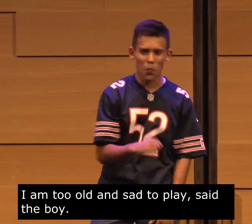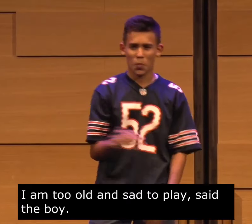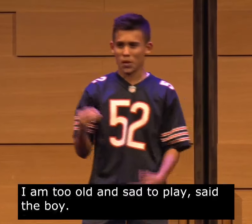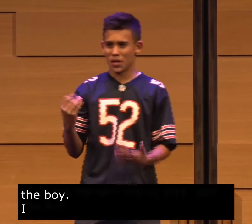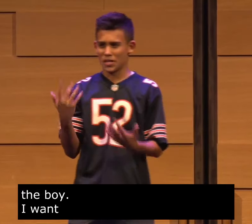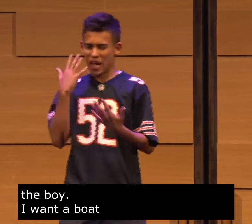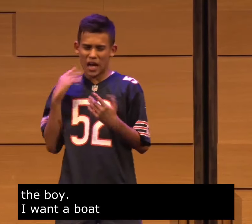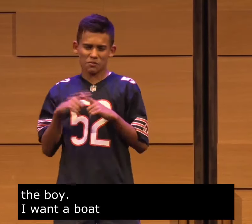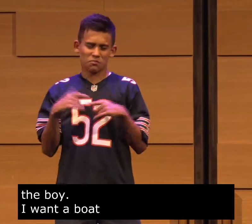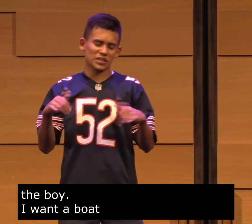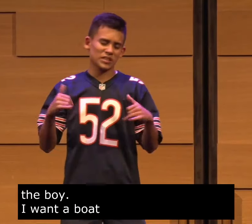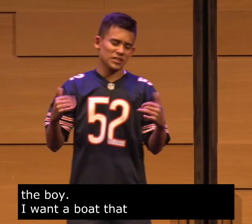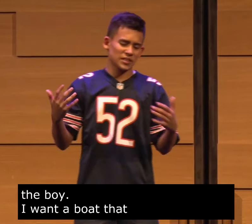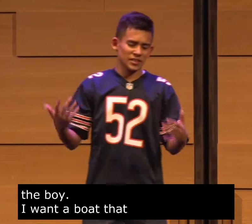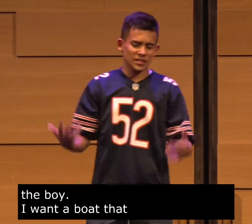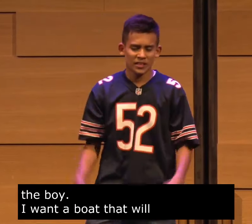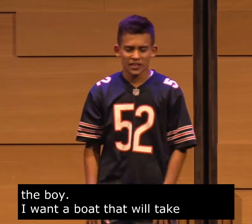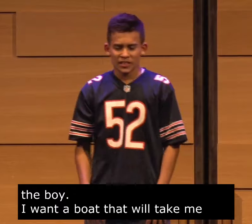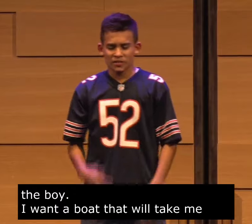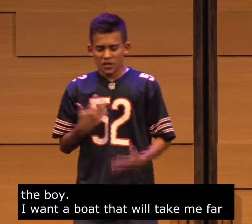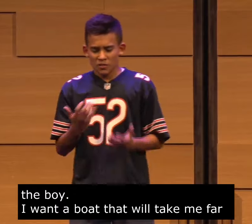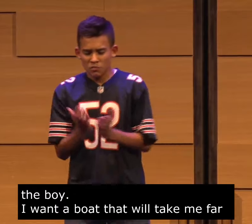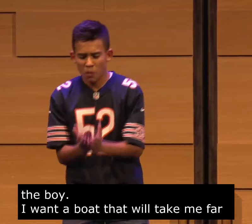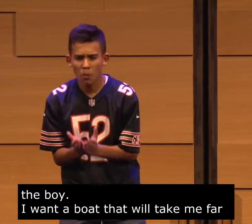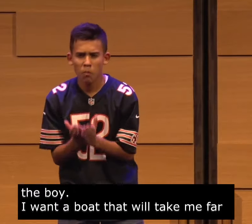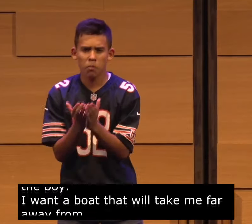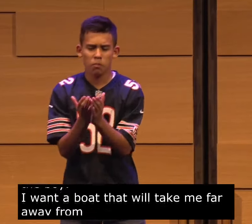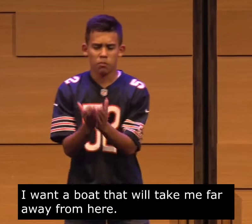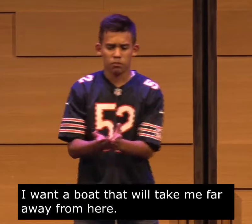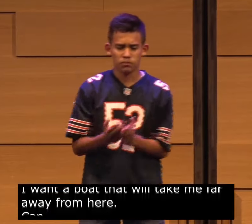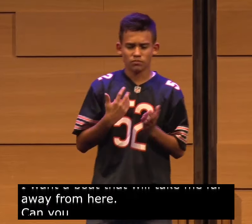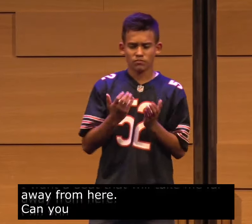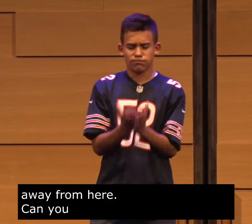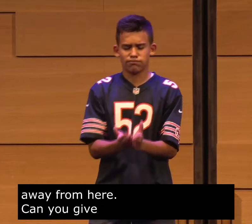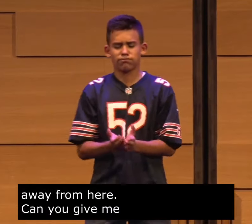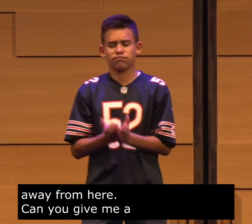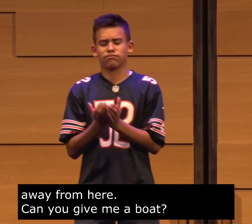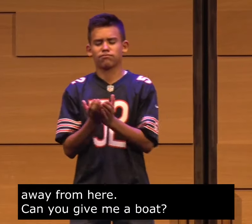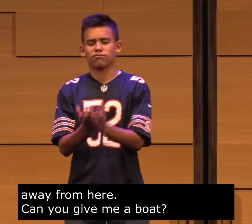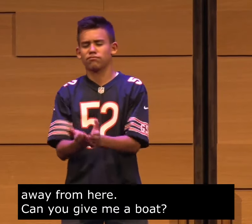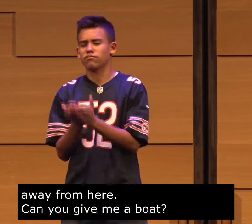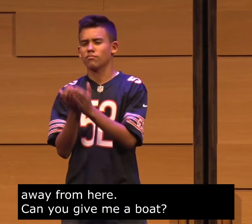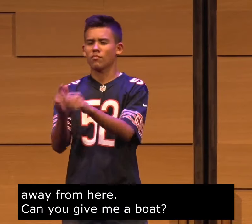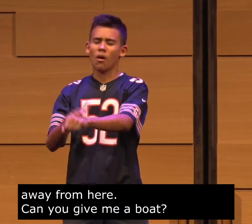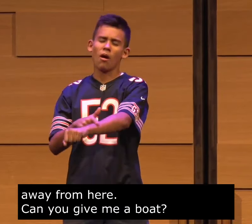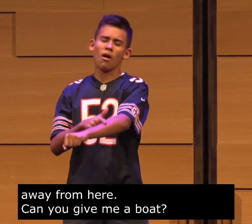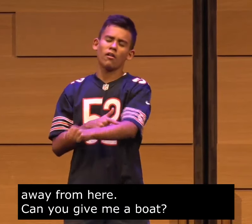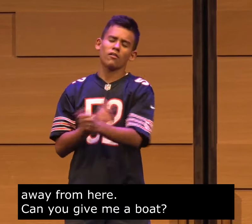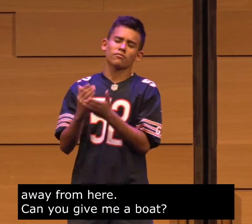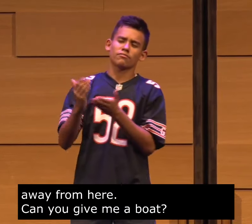"I want a boat that will take me far away from here. Can you give me a boat?"